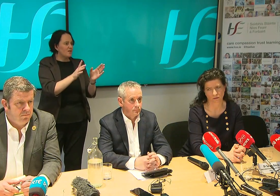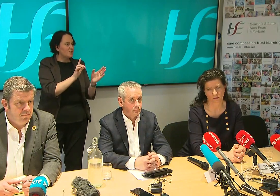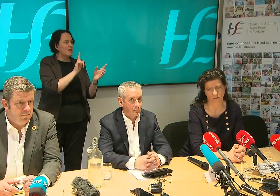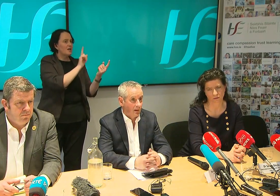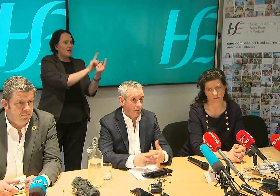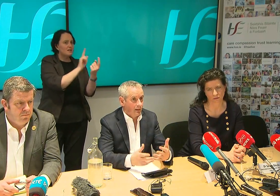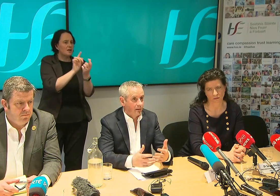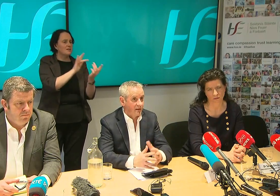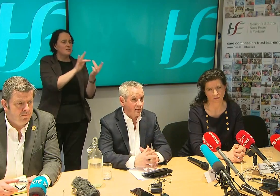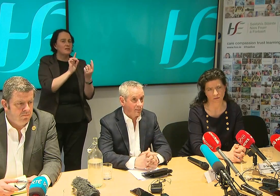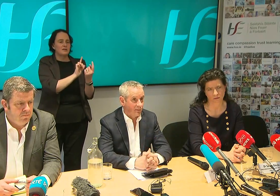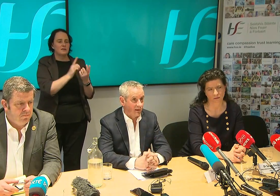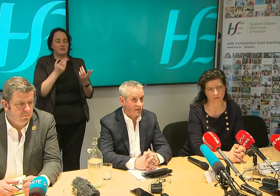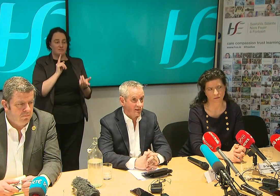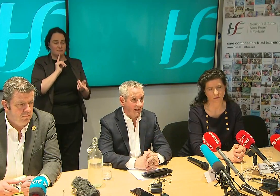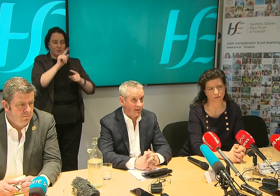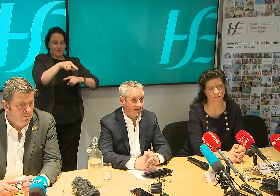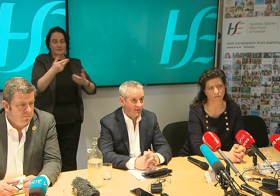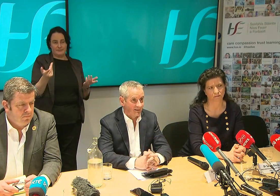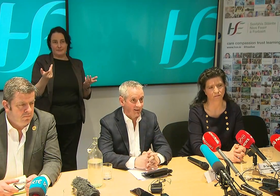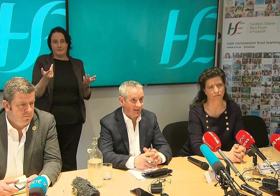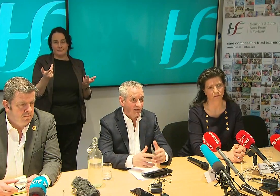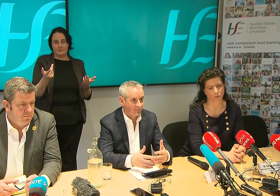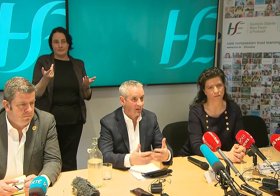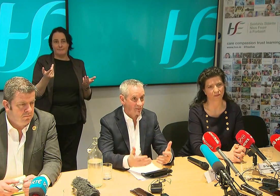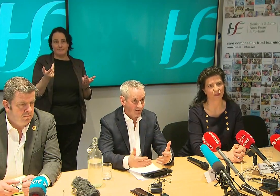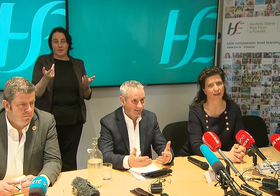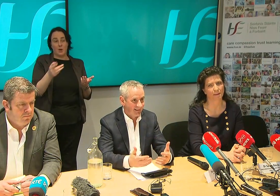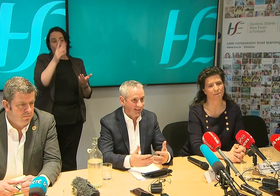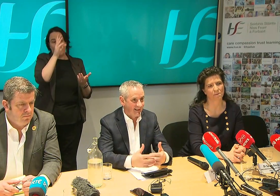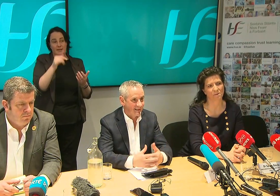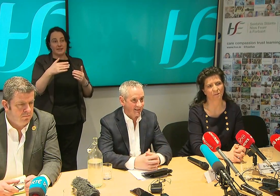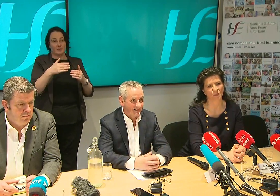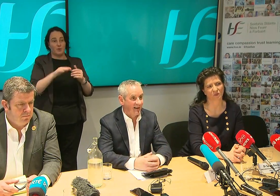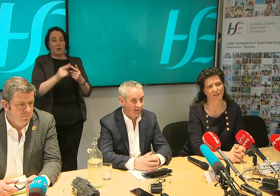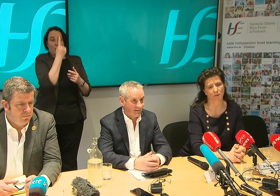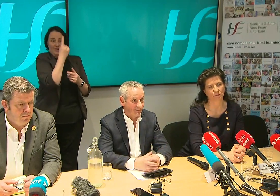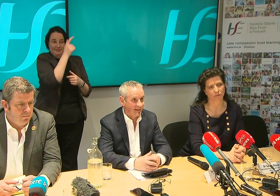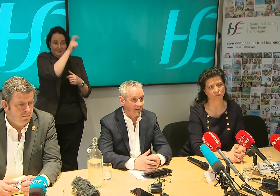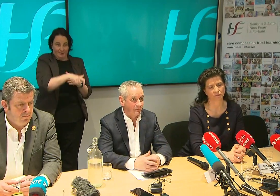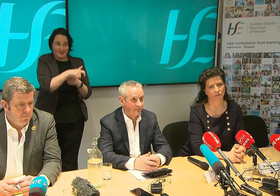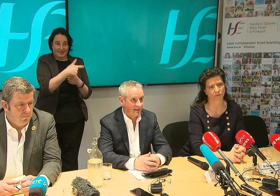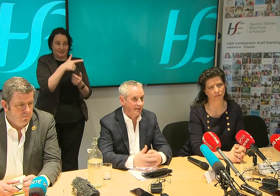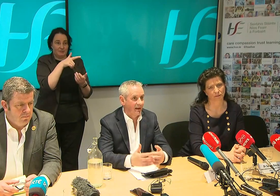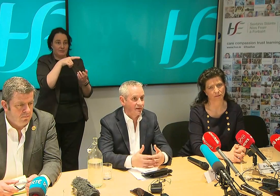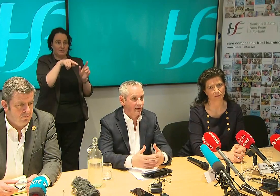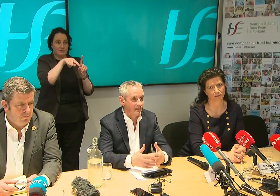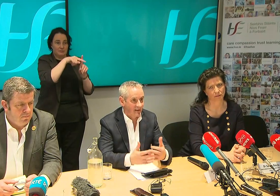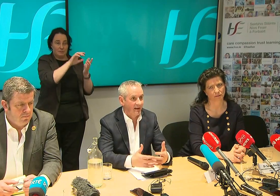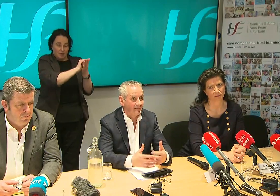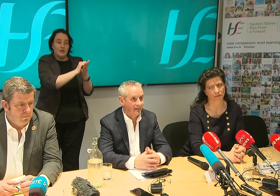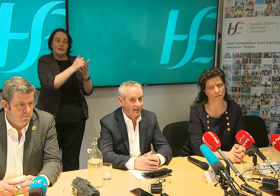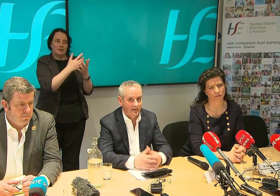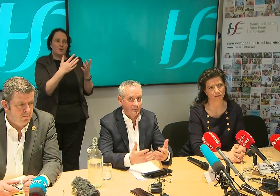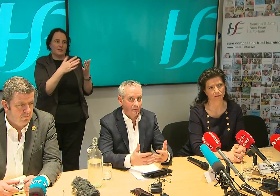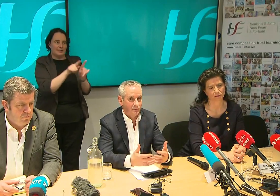have been? Look, I think simply because you're dealing with multiple cases, that alone, you know, raises a lot of challenges